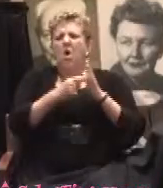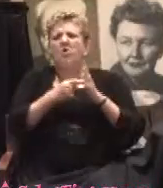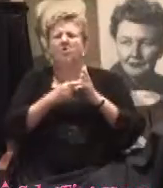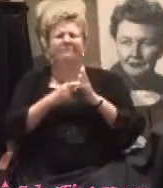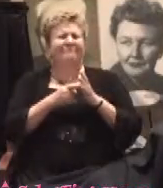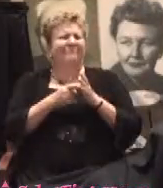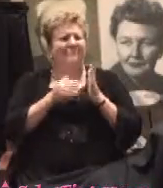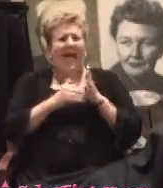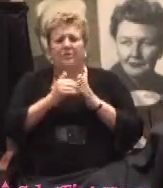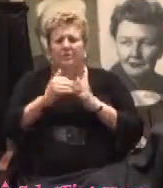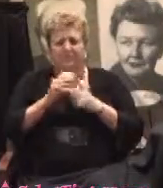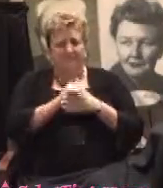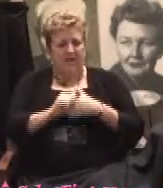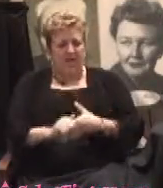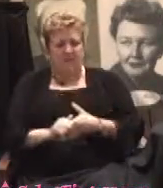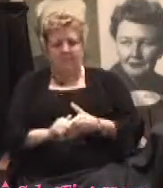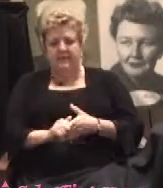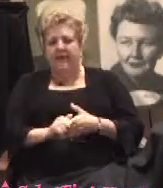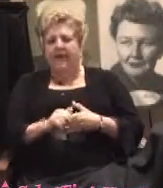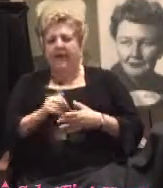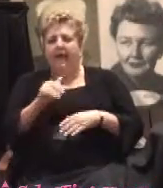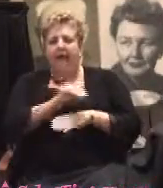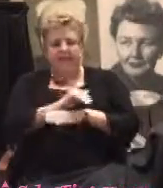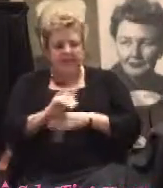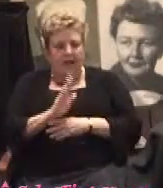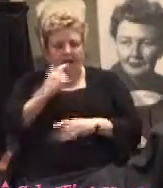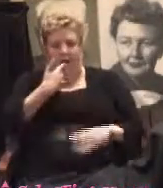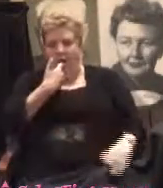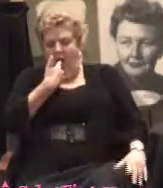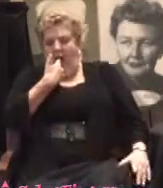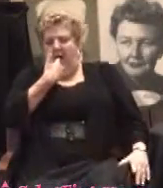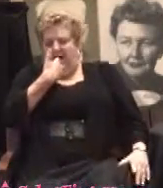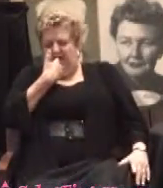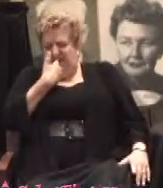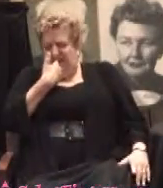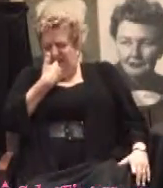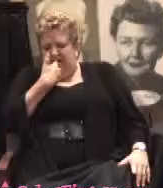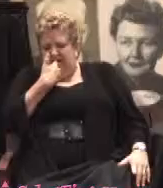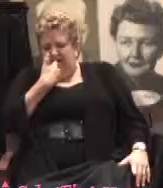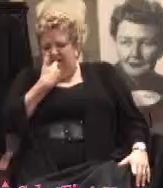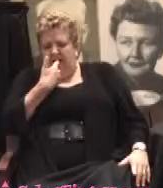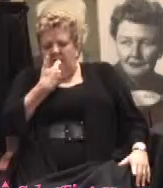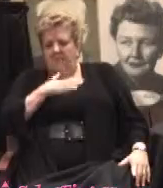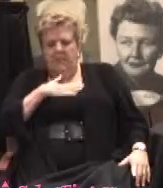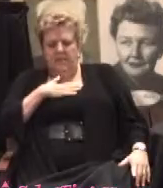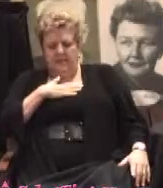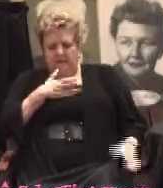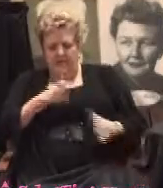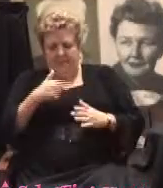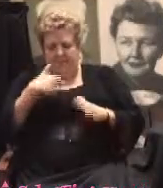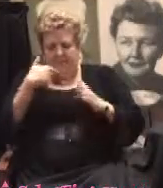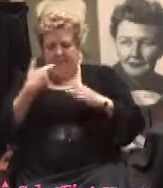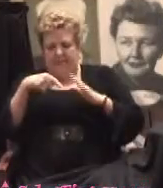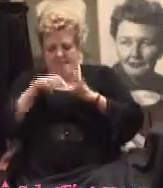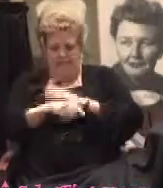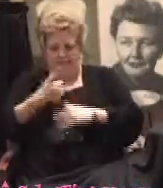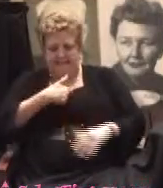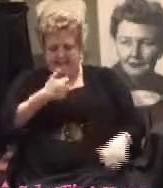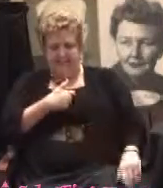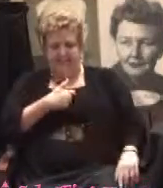this gun in my mouth, and I prayed to have the courage to pull the trigger to do everybody a favor and get me out of here. So when we were walking up to my apartment,